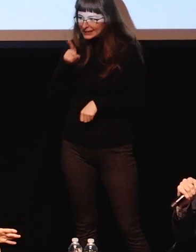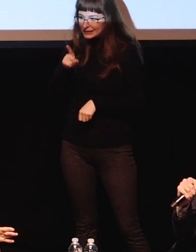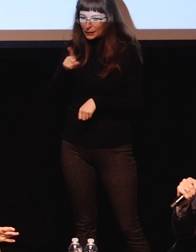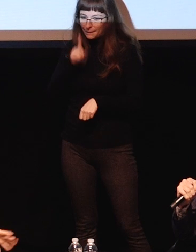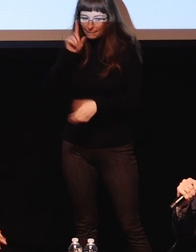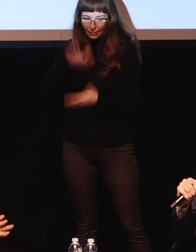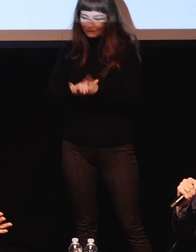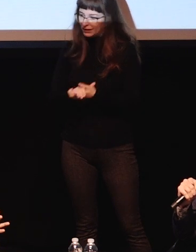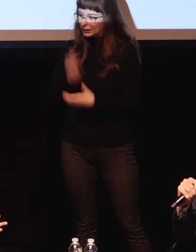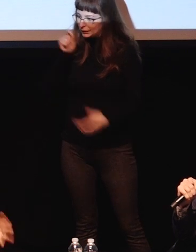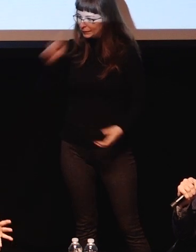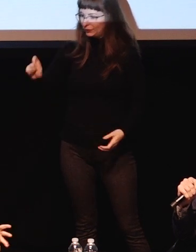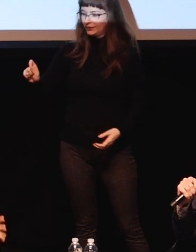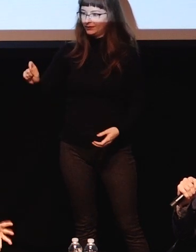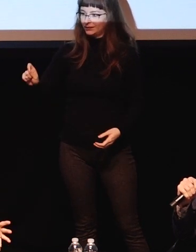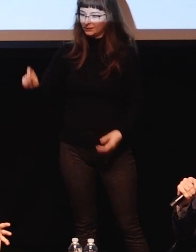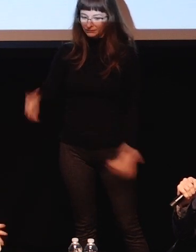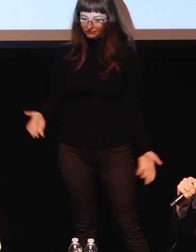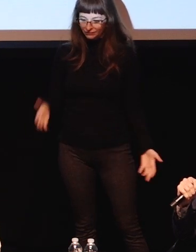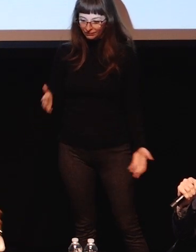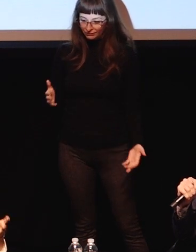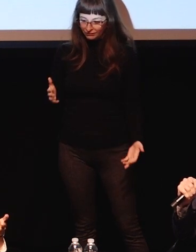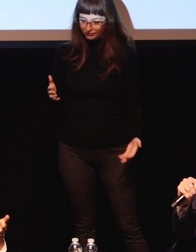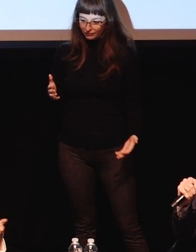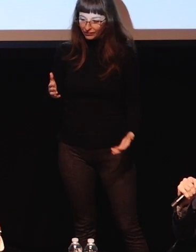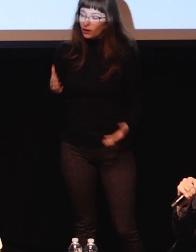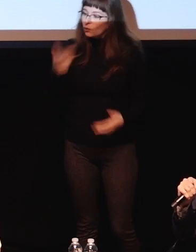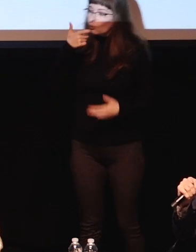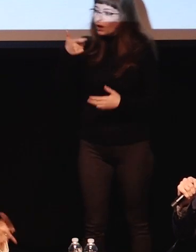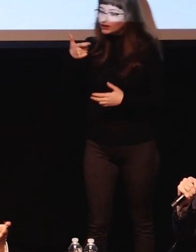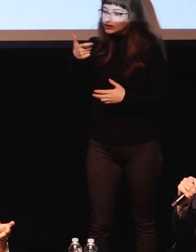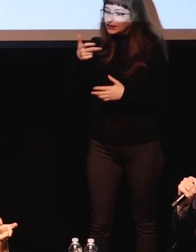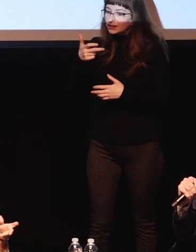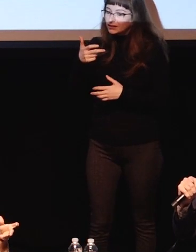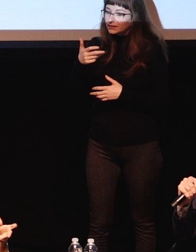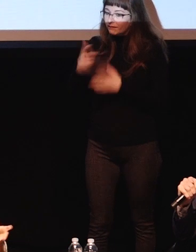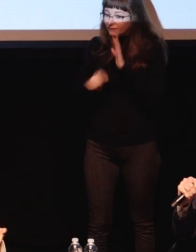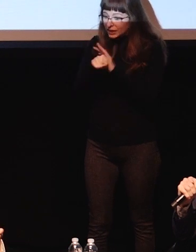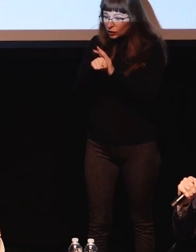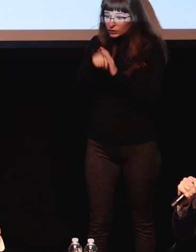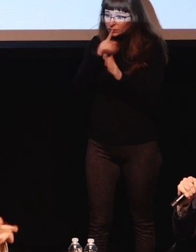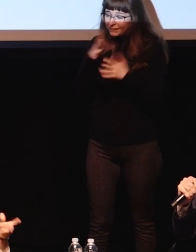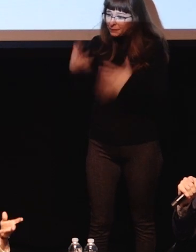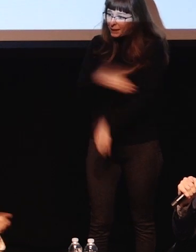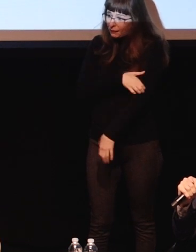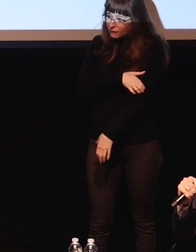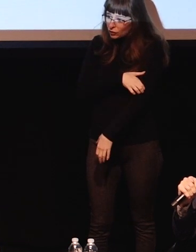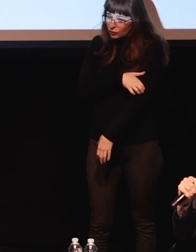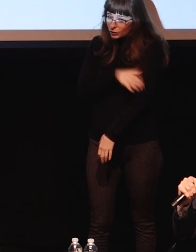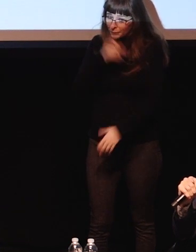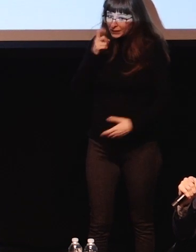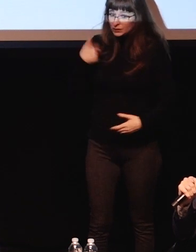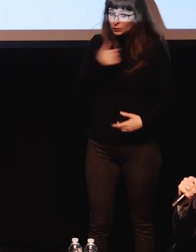know, there's a reason why seeing videos hold so much power. Seeing is believing,